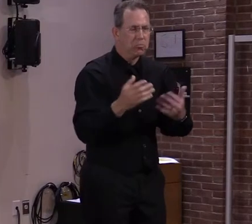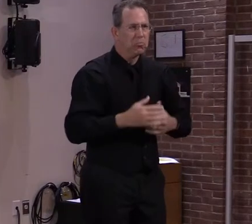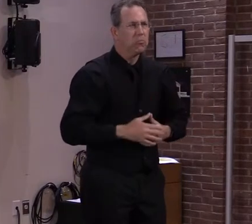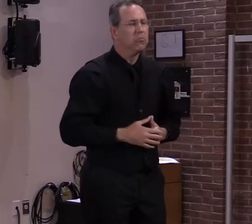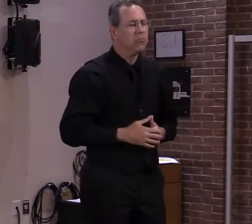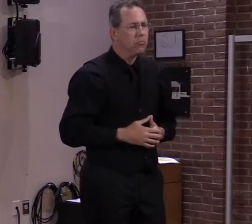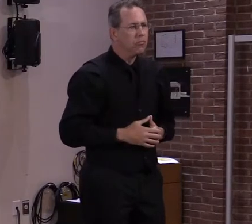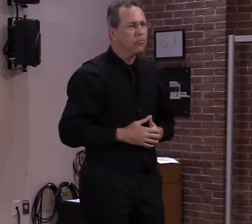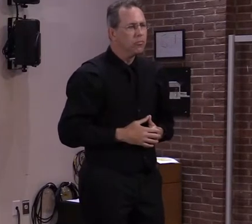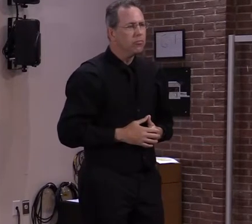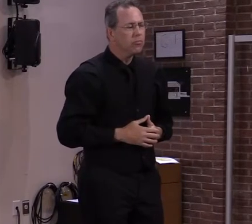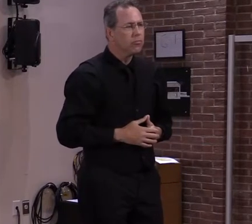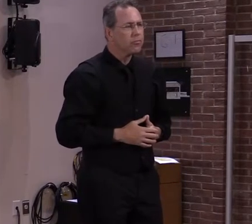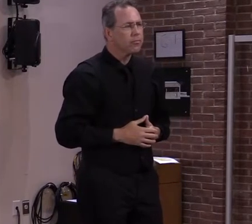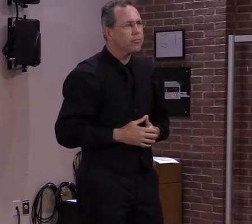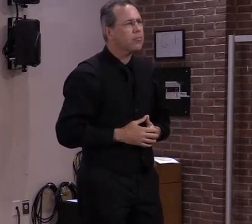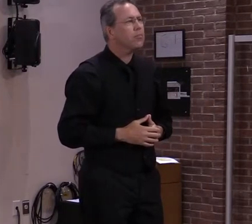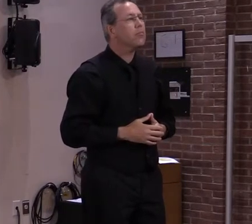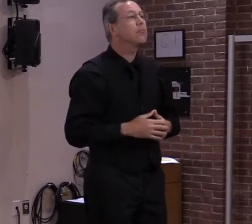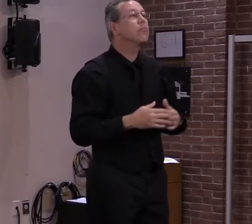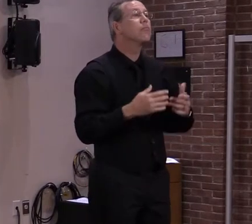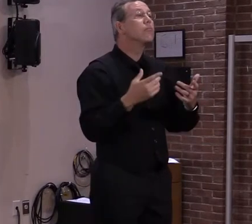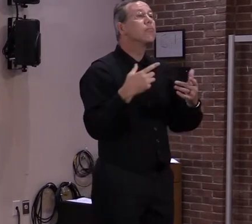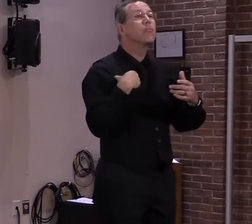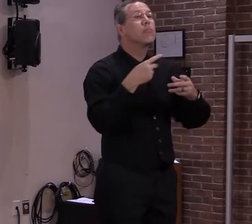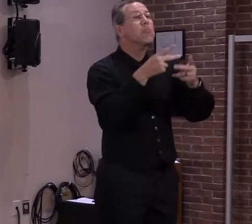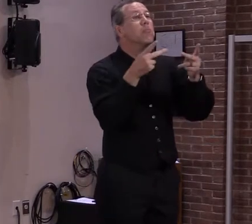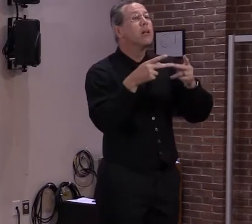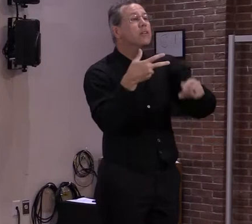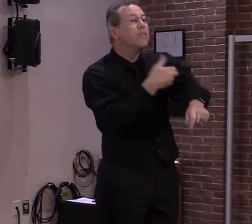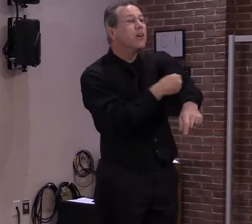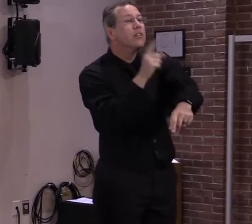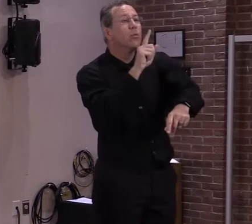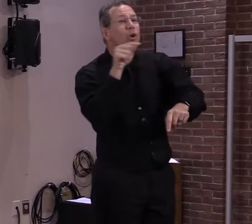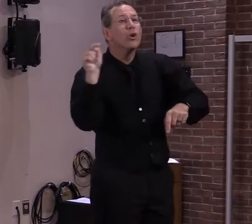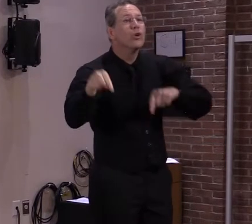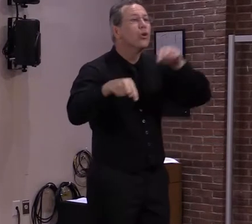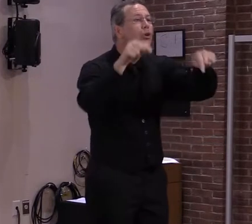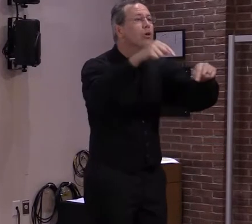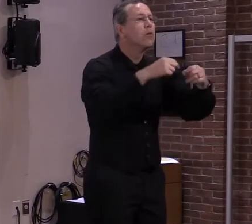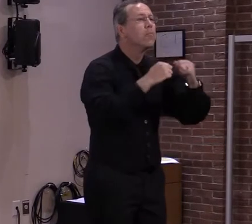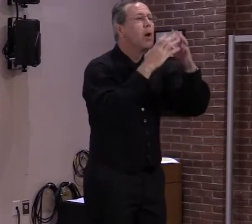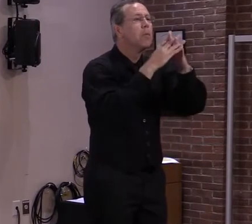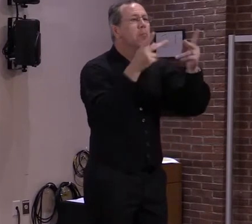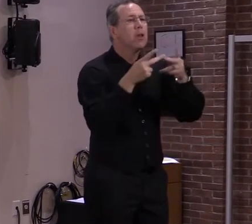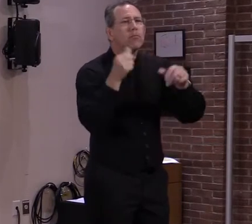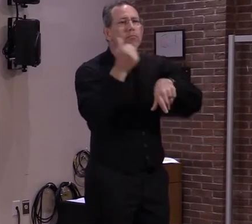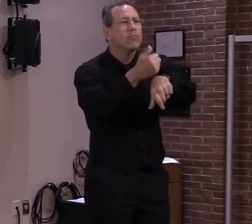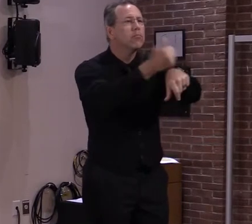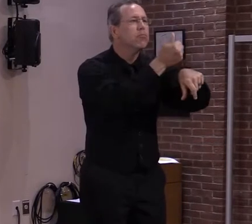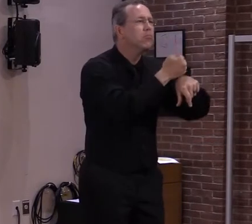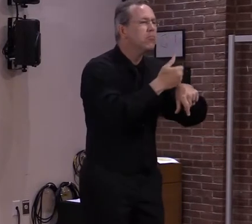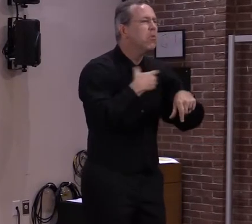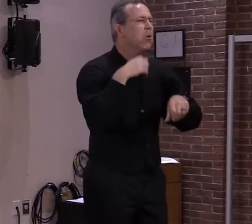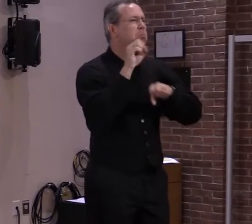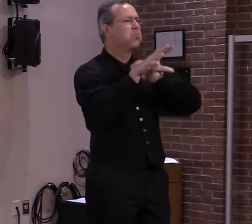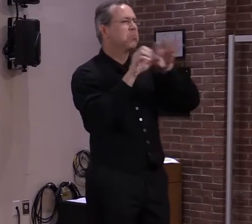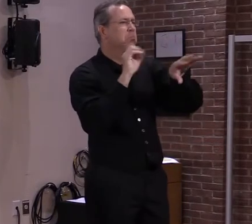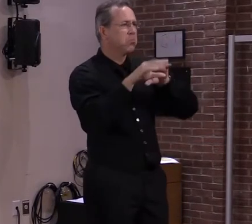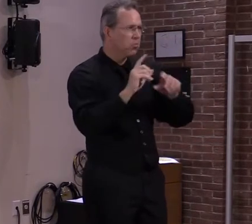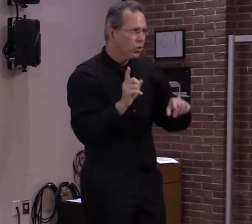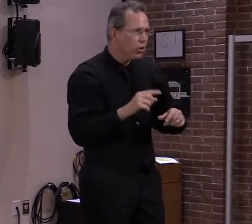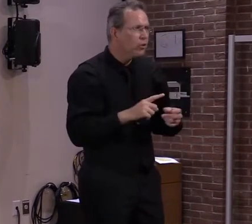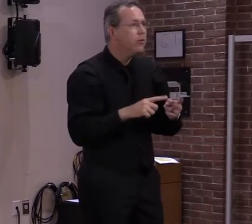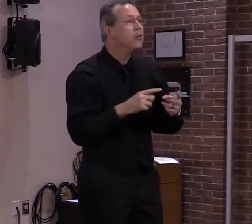I'll announce this week pop-ups as usual, but as I mentioned before, most pharmacies around the state are